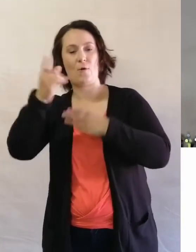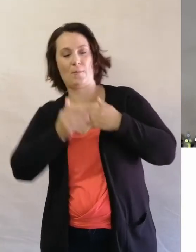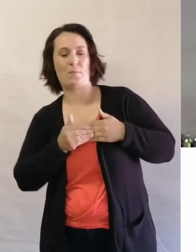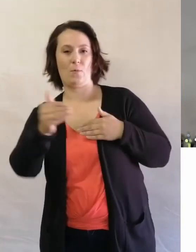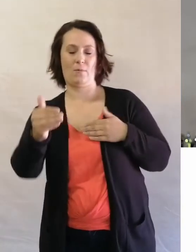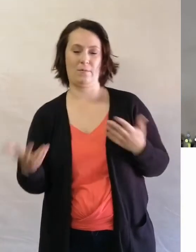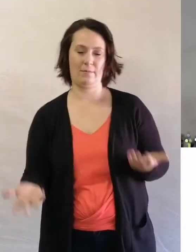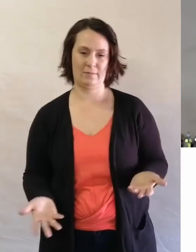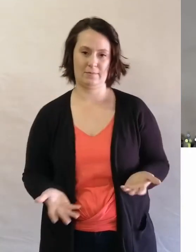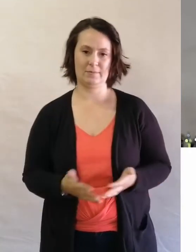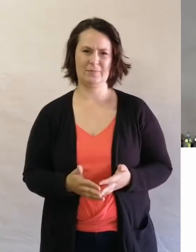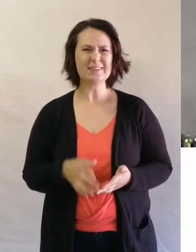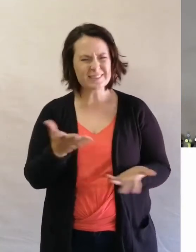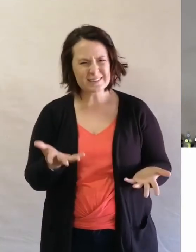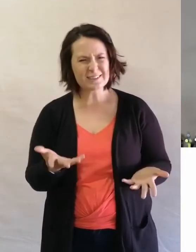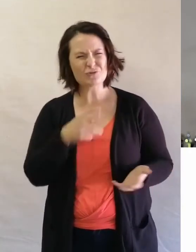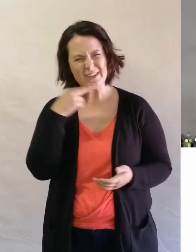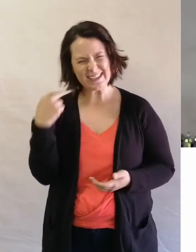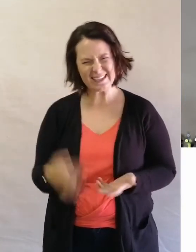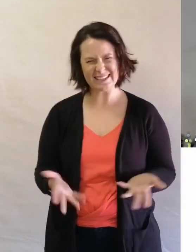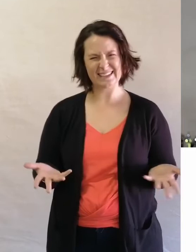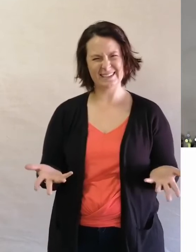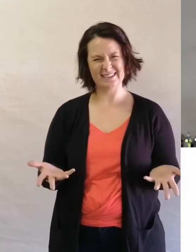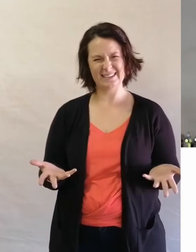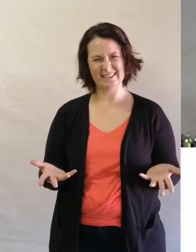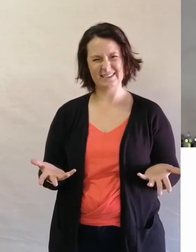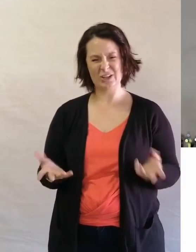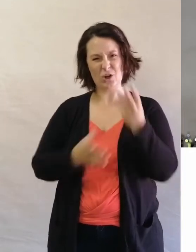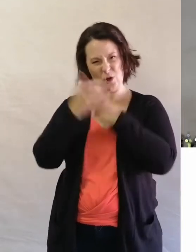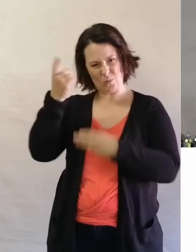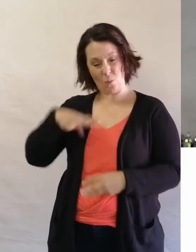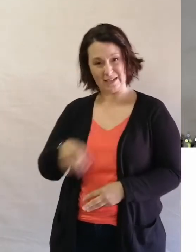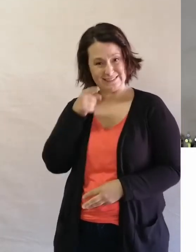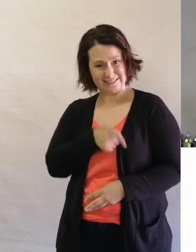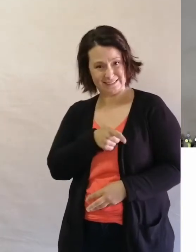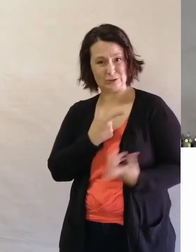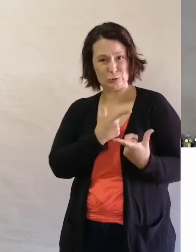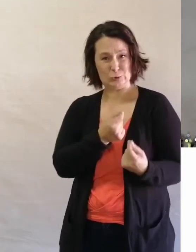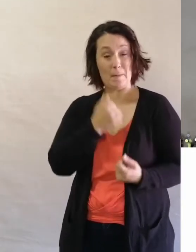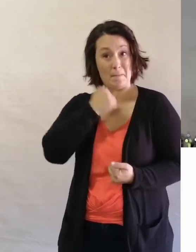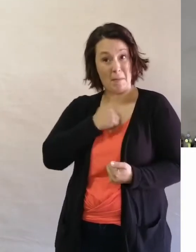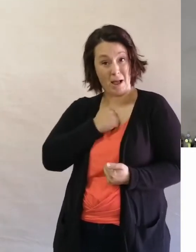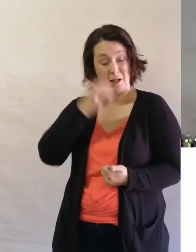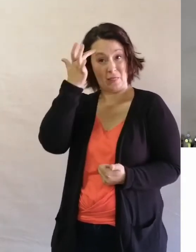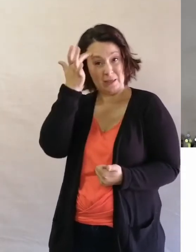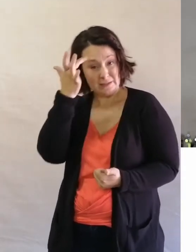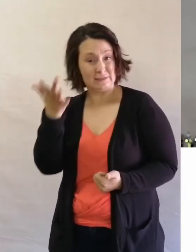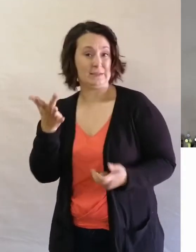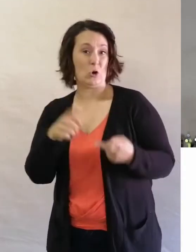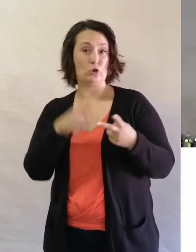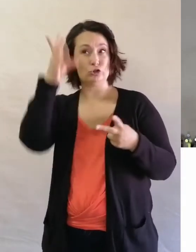And you might say, well, Grant, really? Does God want to work there? Does God want to work on my thoughts? Does God want to work on my